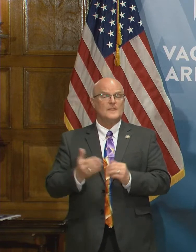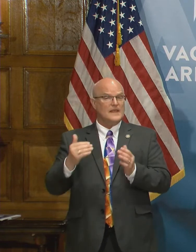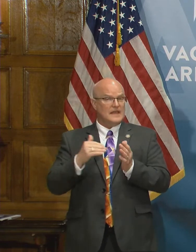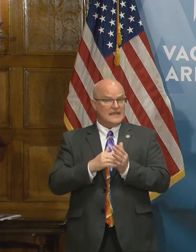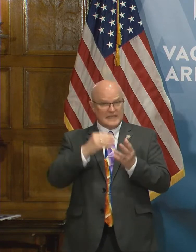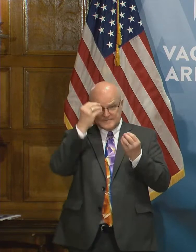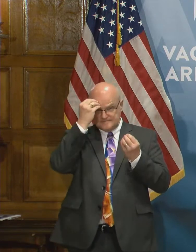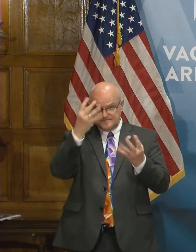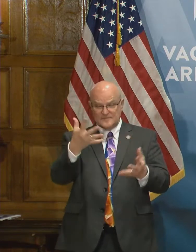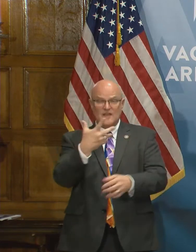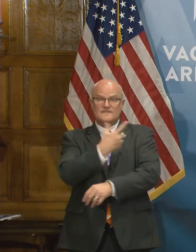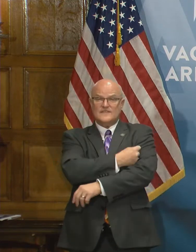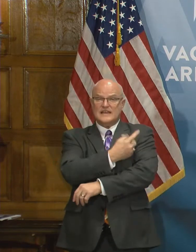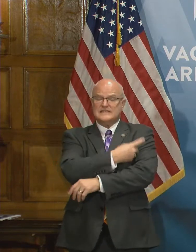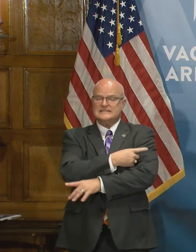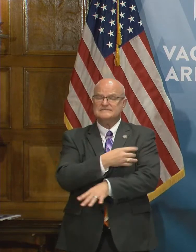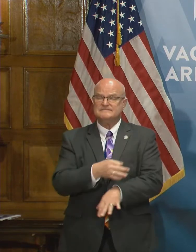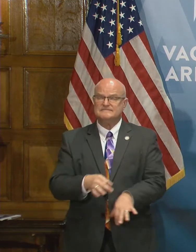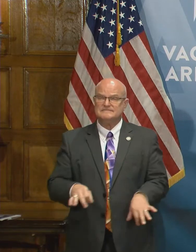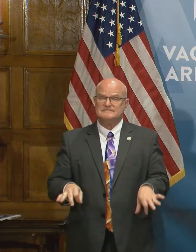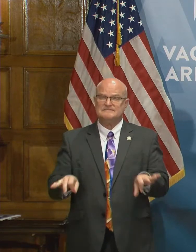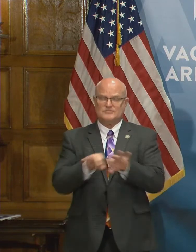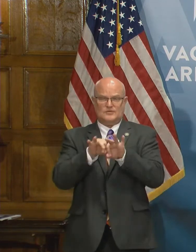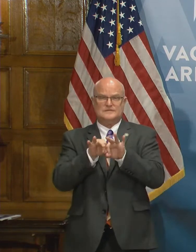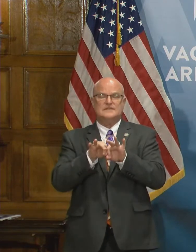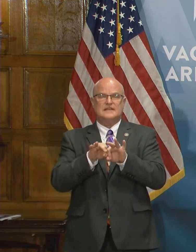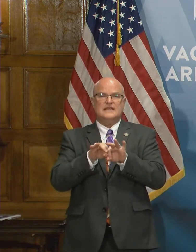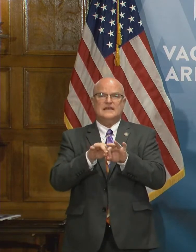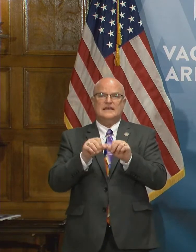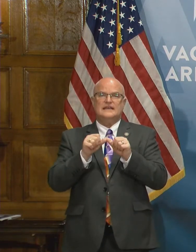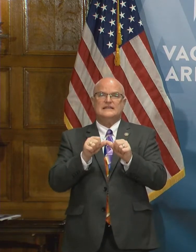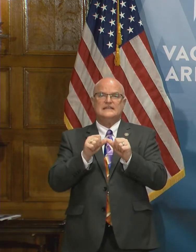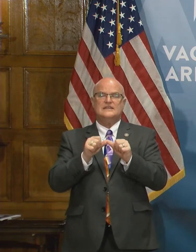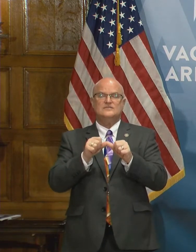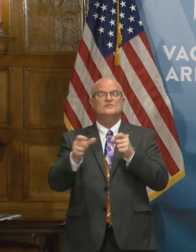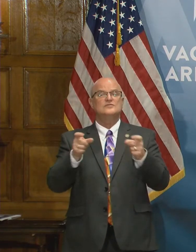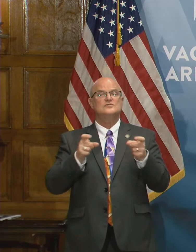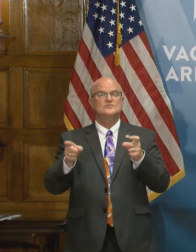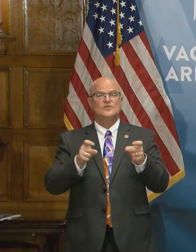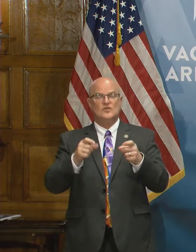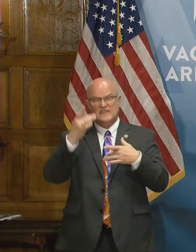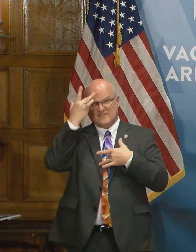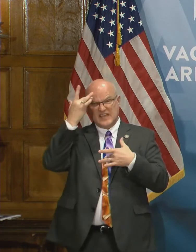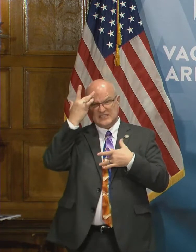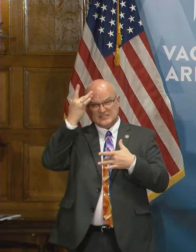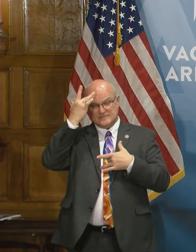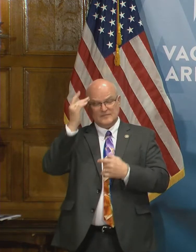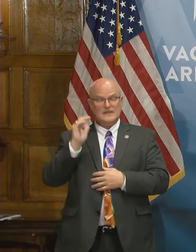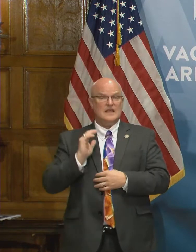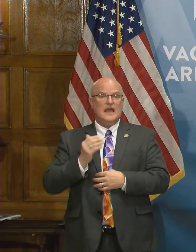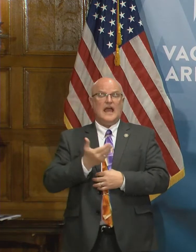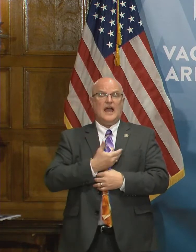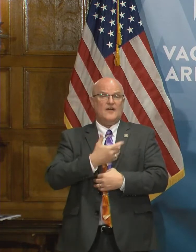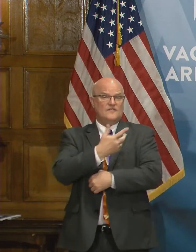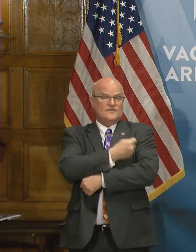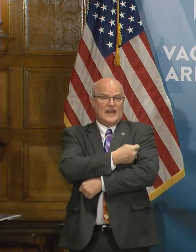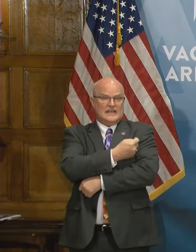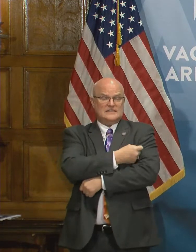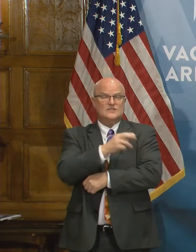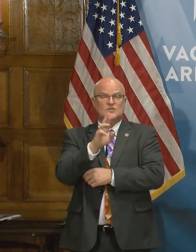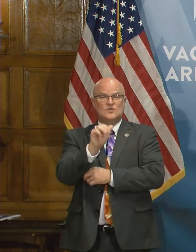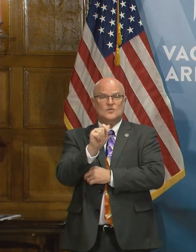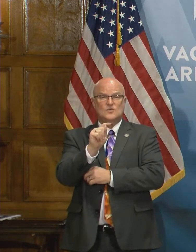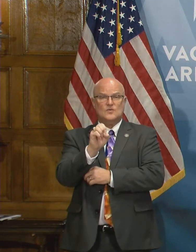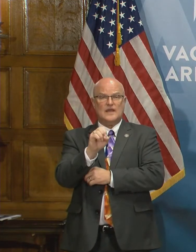point out that vaccination is extremely important in continuing to control infection. Our vaccination rates